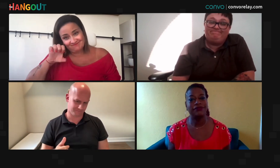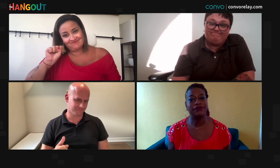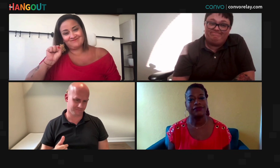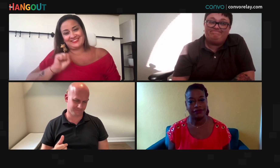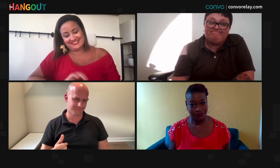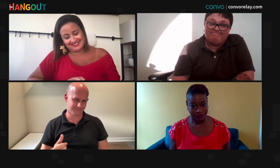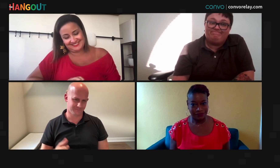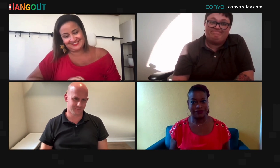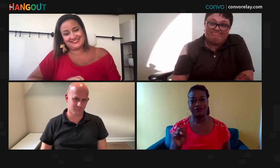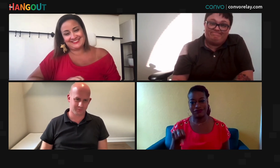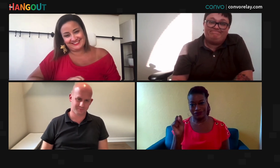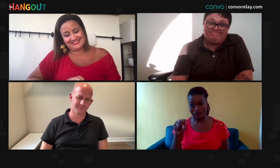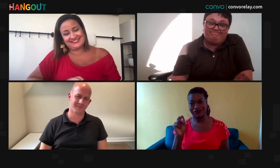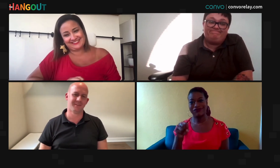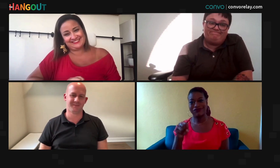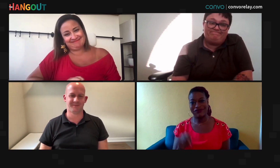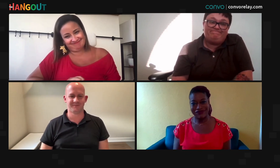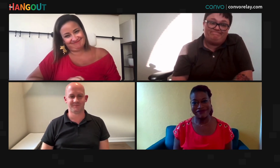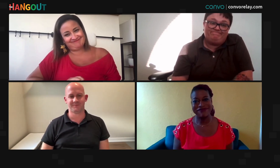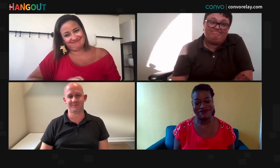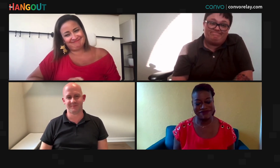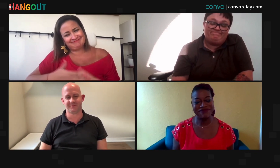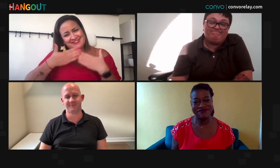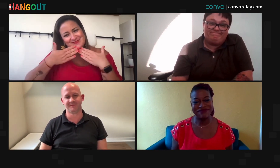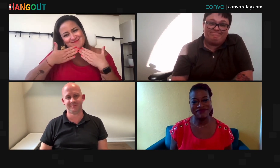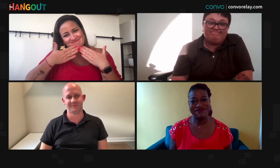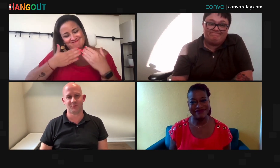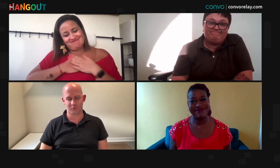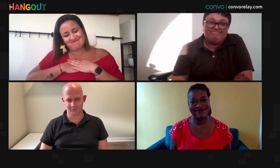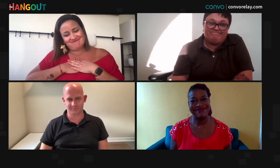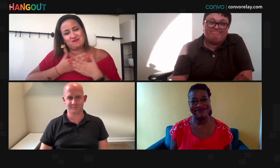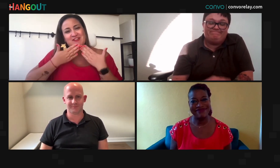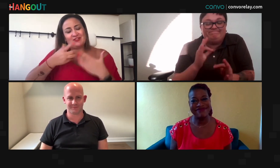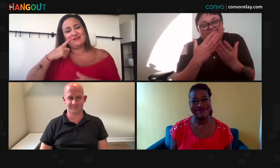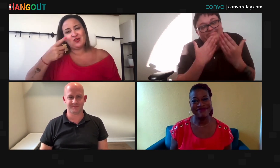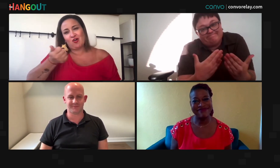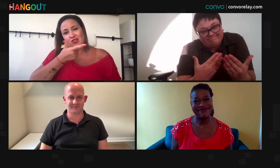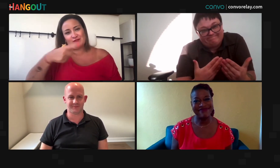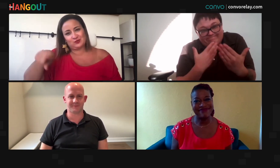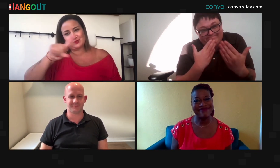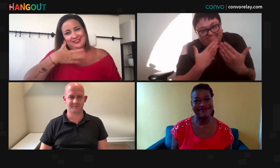this conversation. You are not alone. Oh, you're absolutely right. And